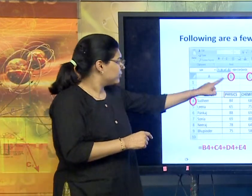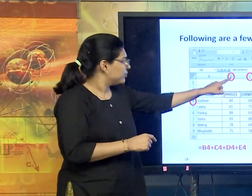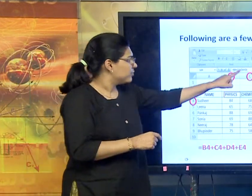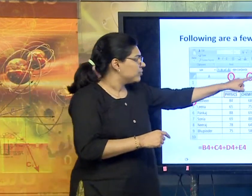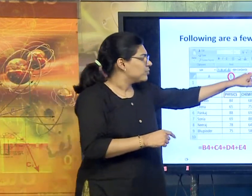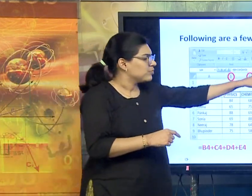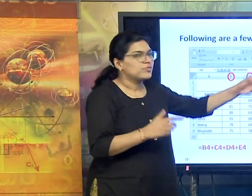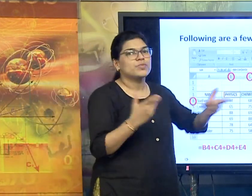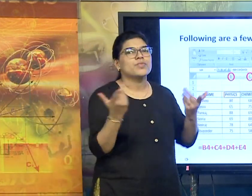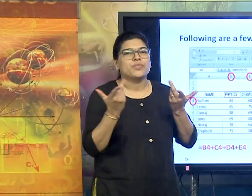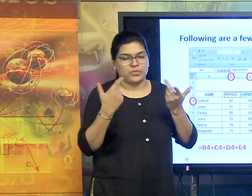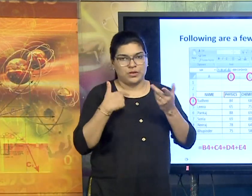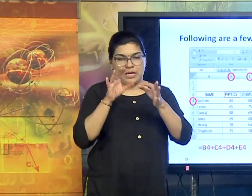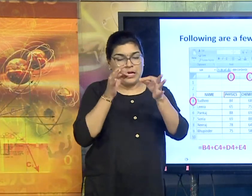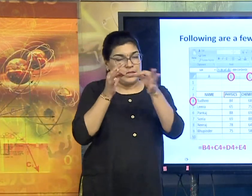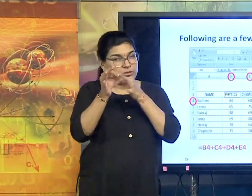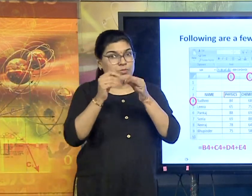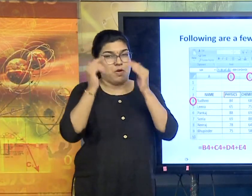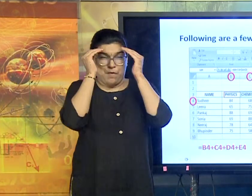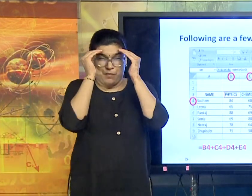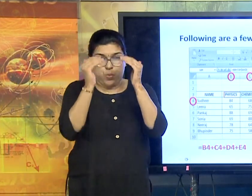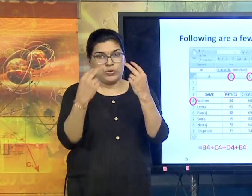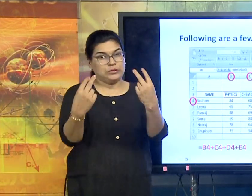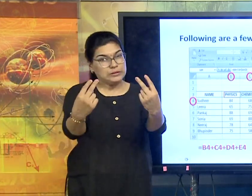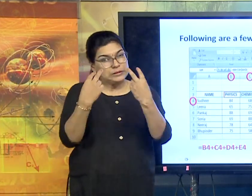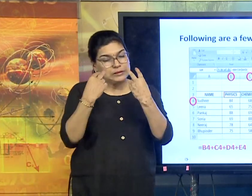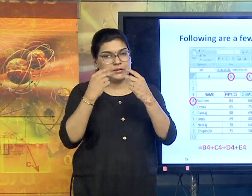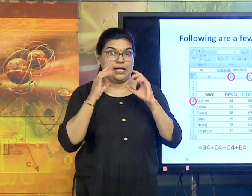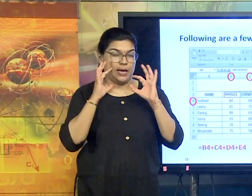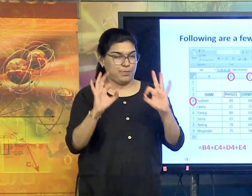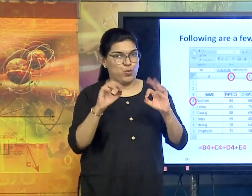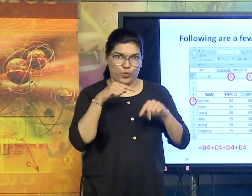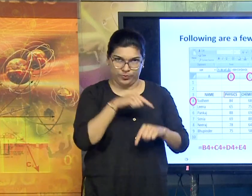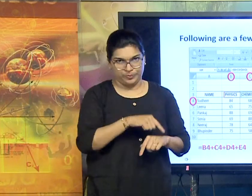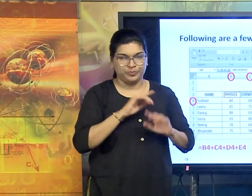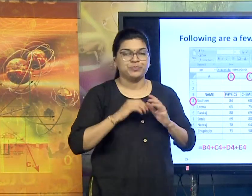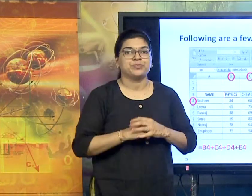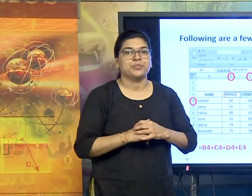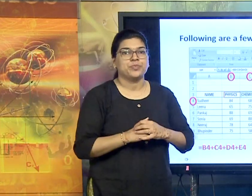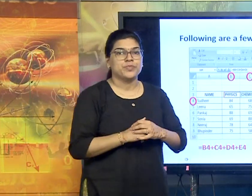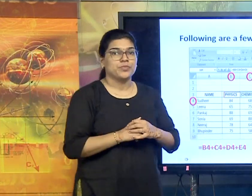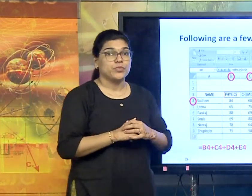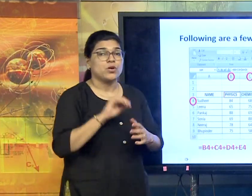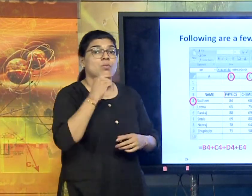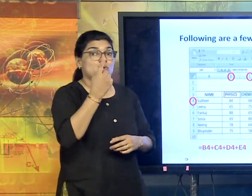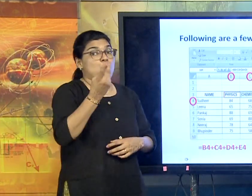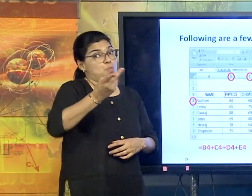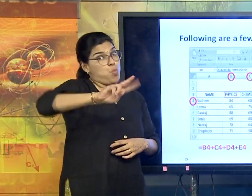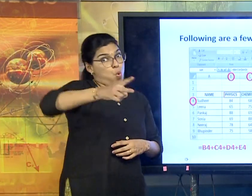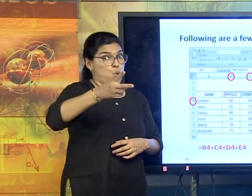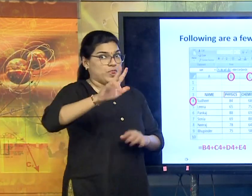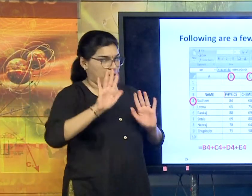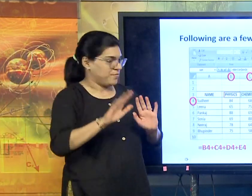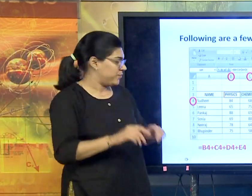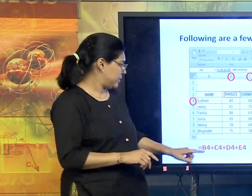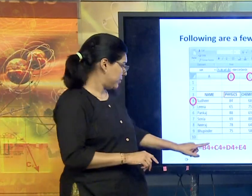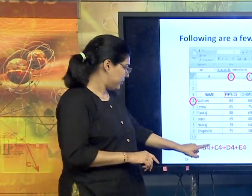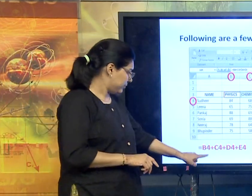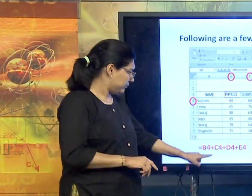how do we do this? Let me tell you. So you have to be very careful now, because there are